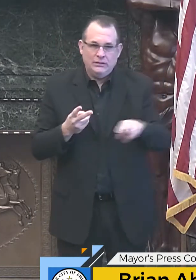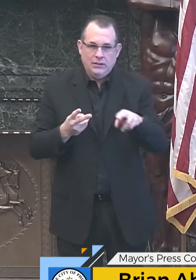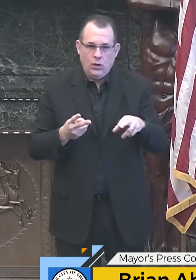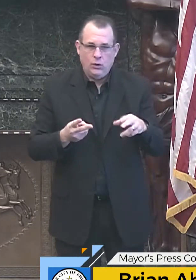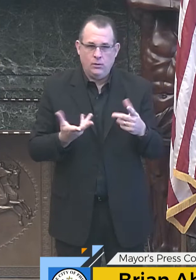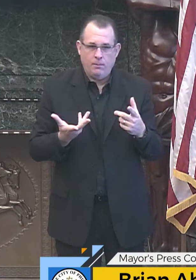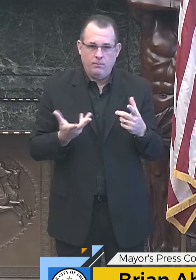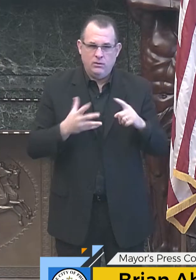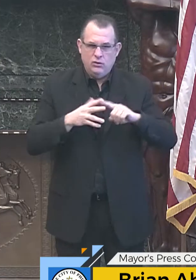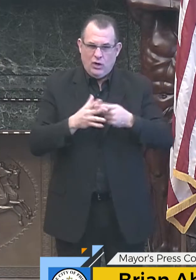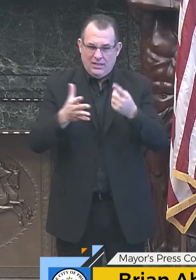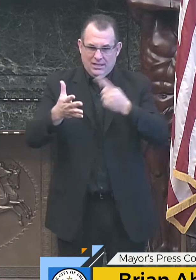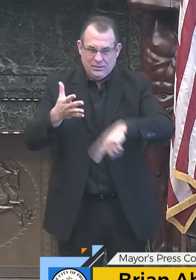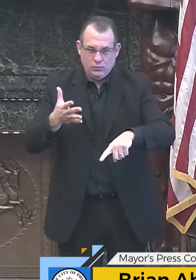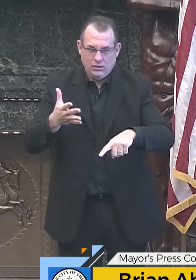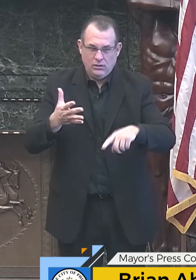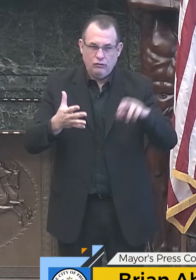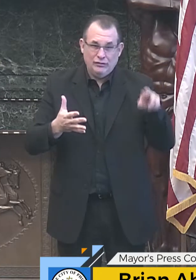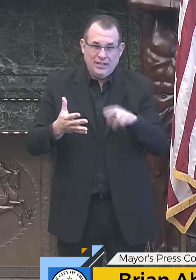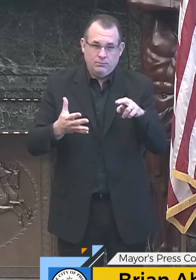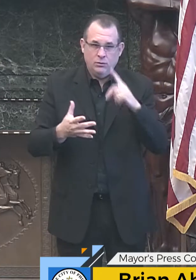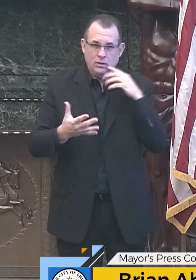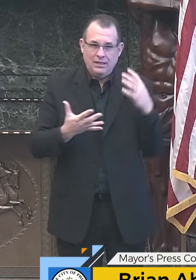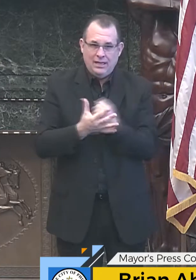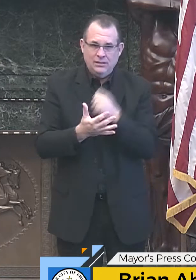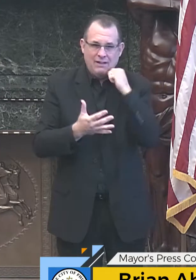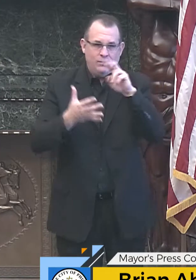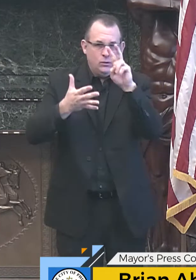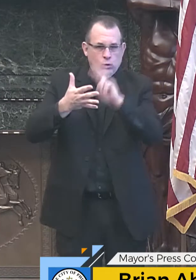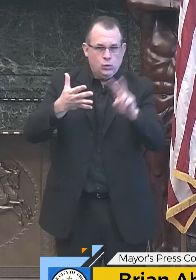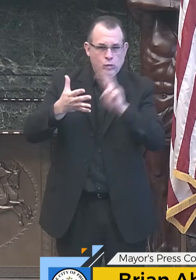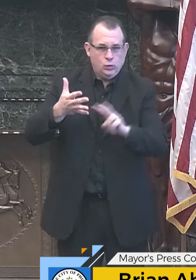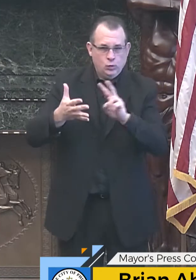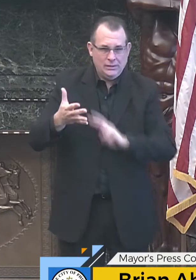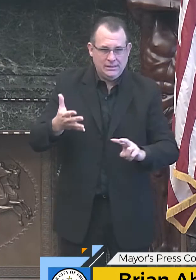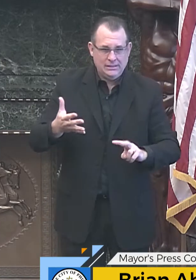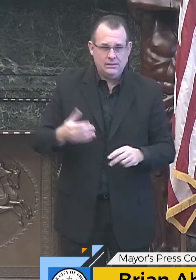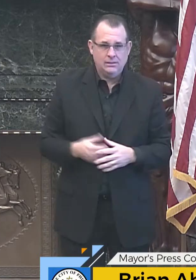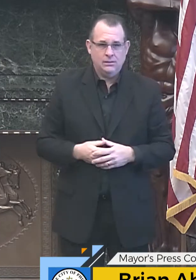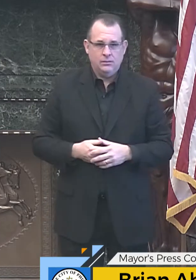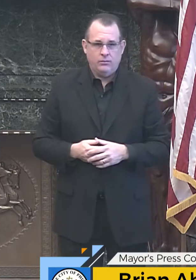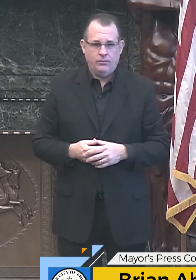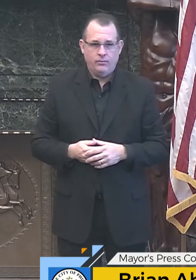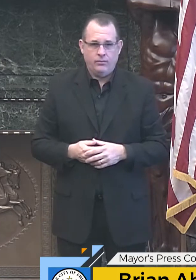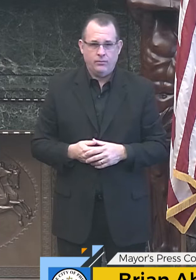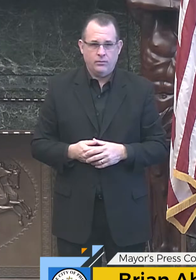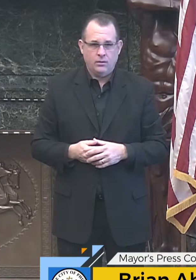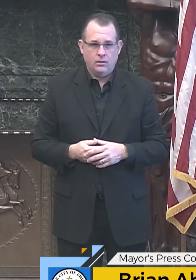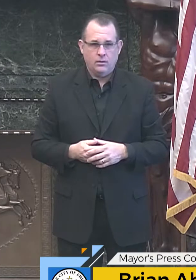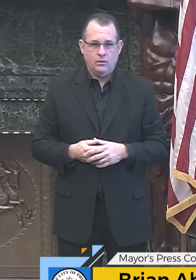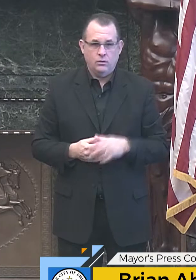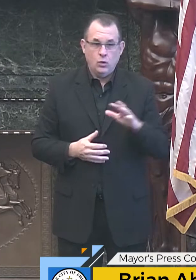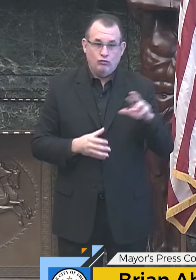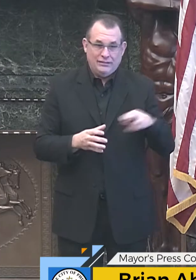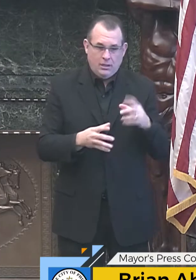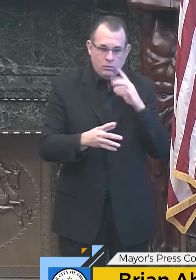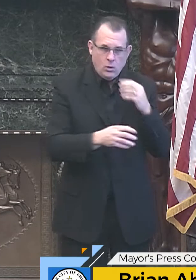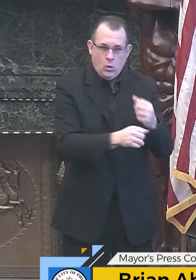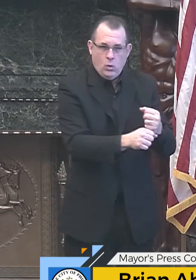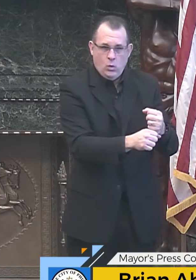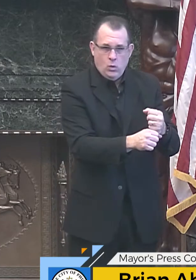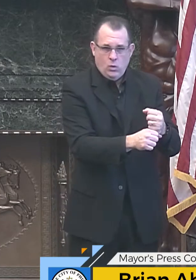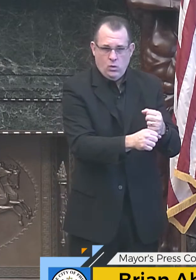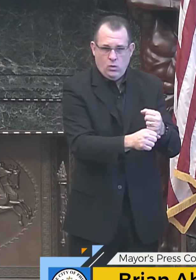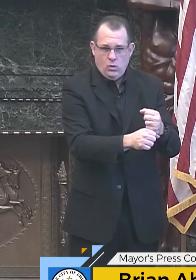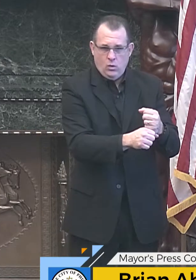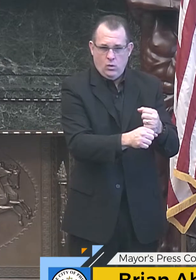next week, recycling materials will be collected on an every other week schedule. Residents should hold their recycling materials for the week of Monday,